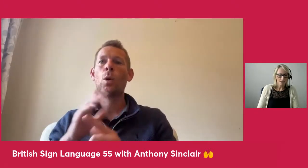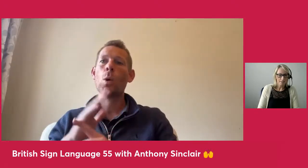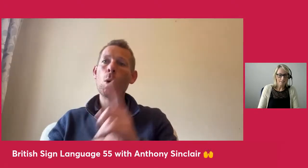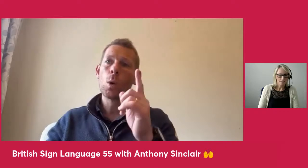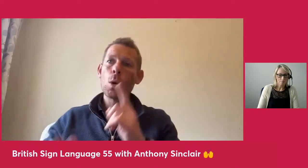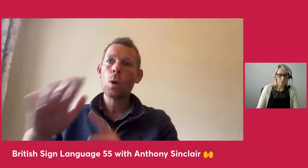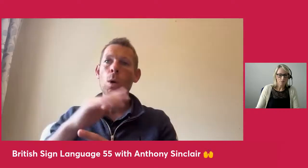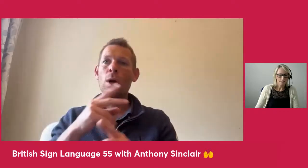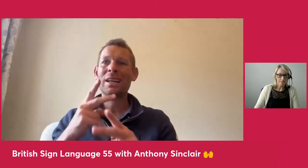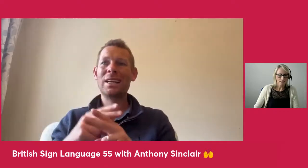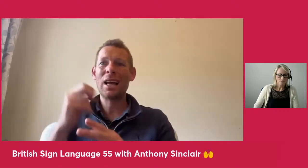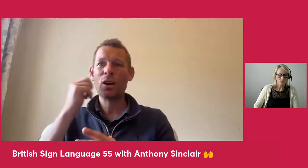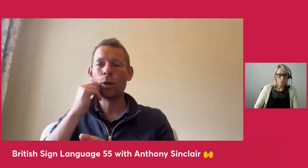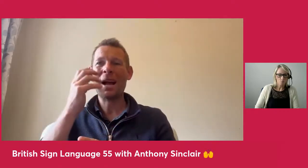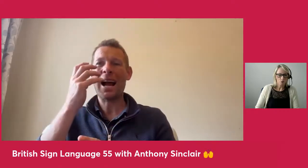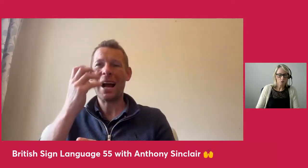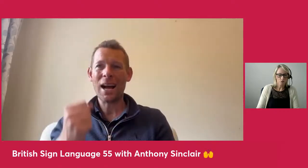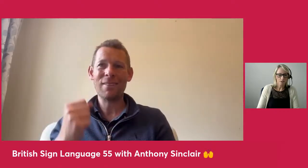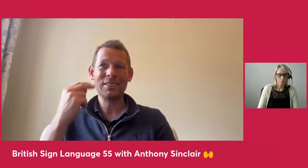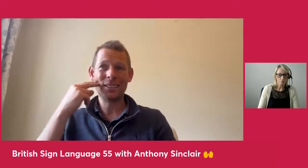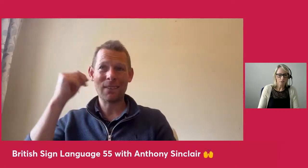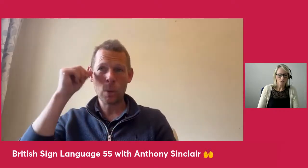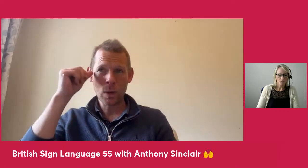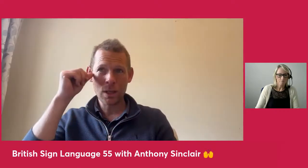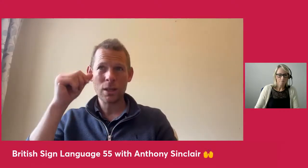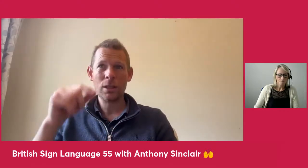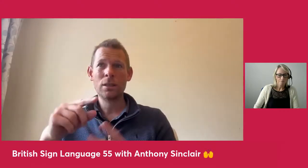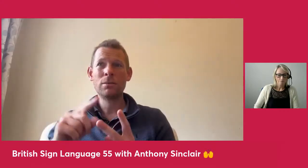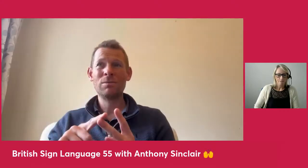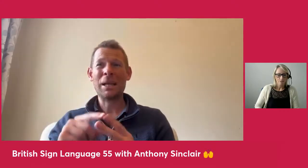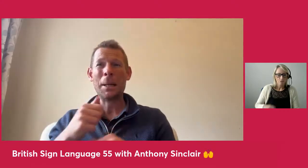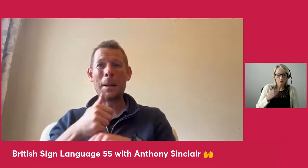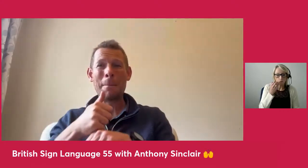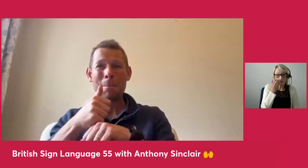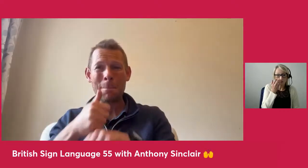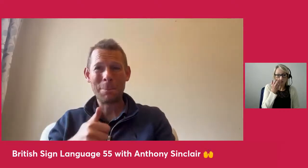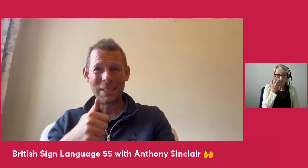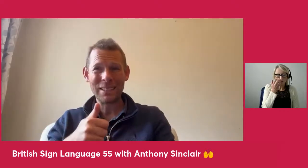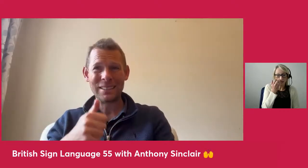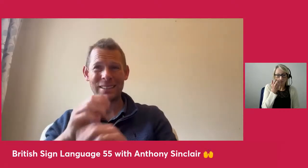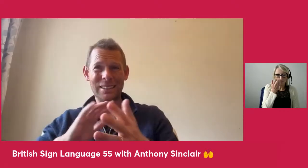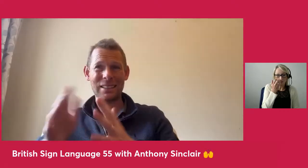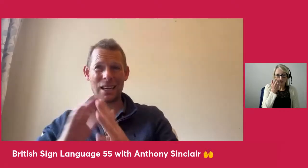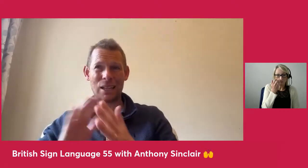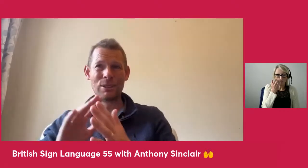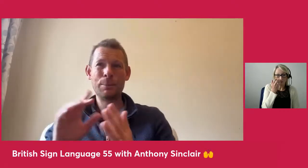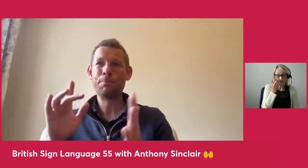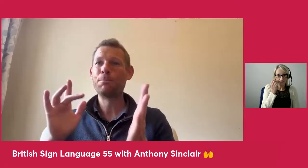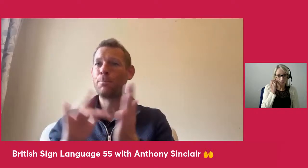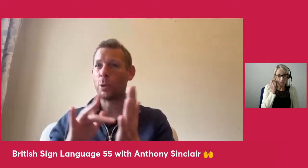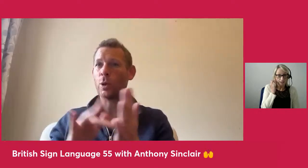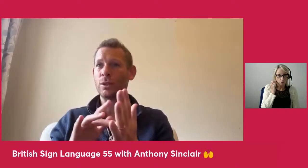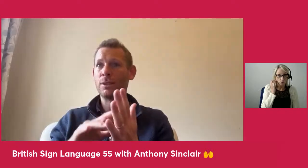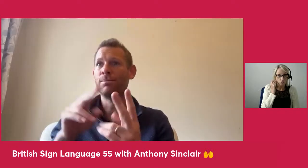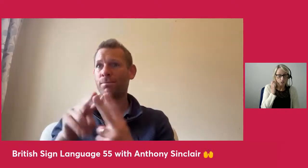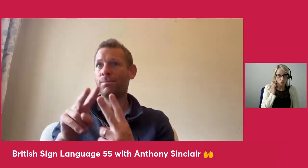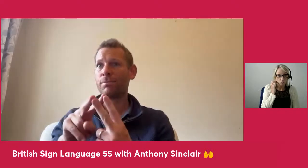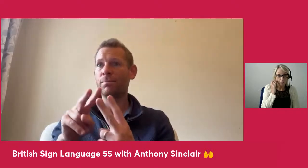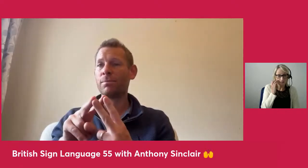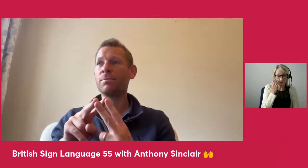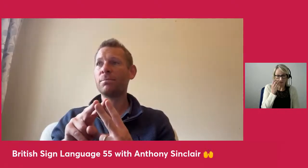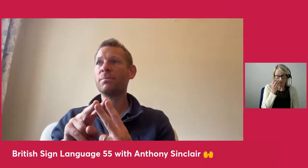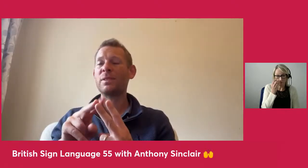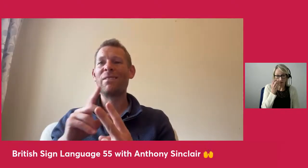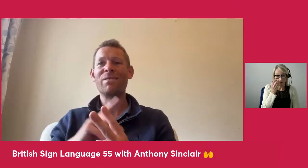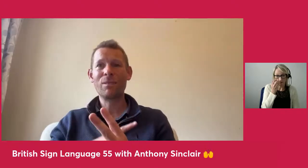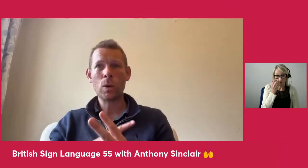it makes the deaf person's life so much richer. So we do some basic sign language